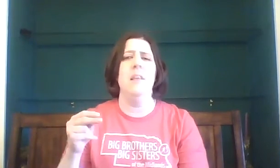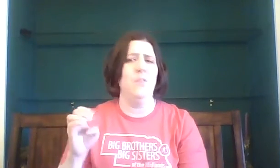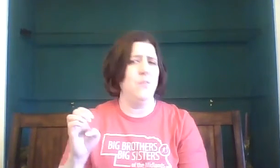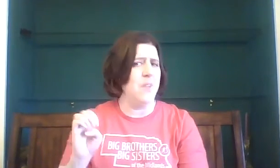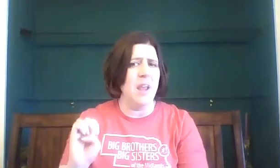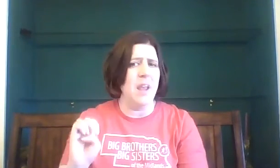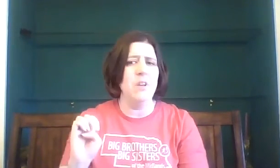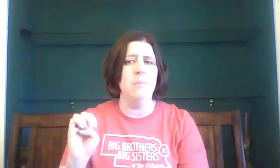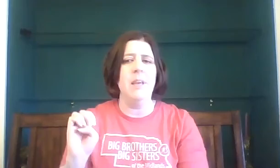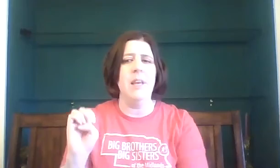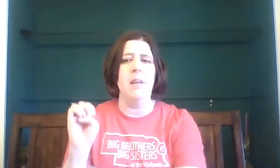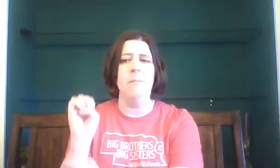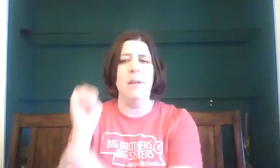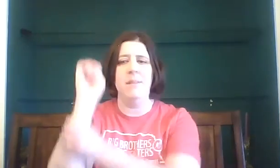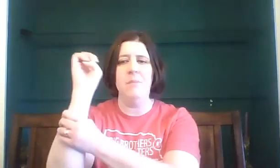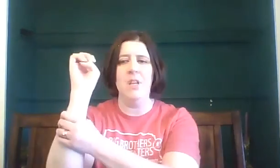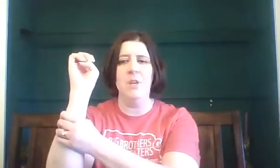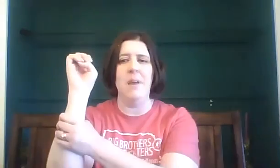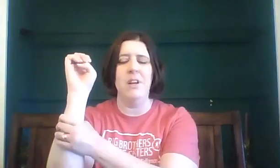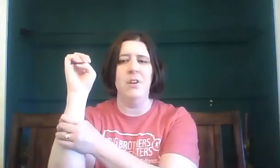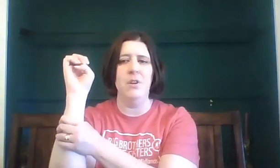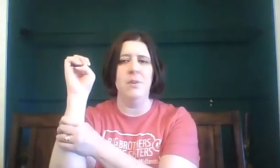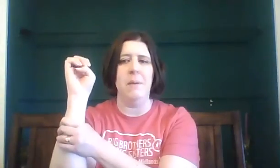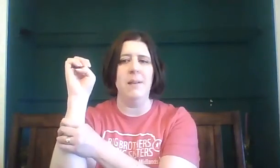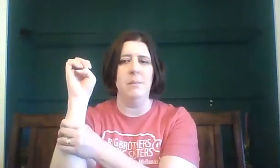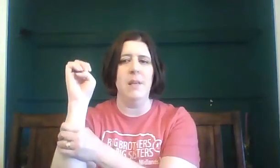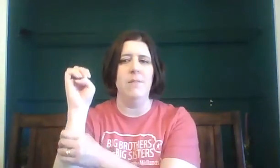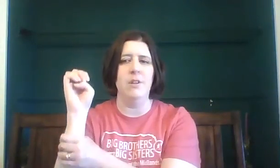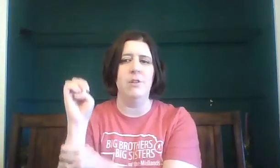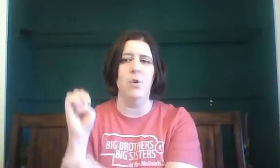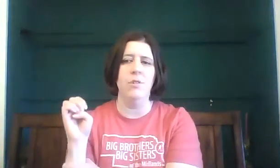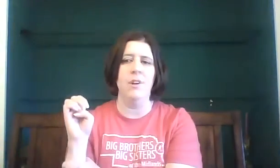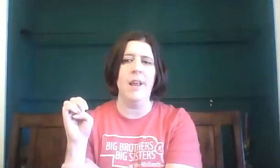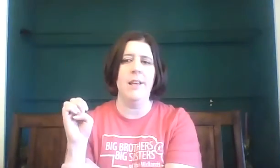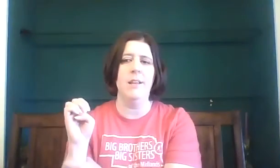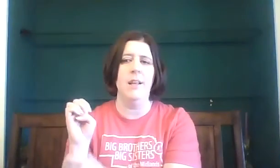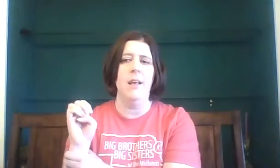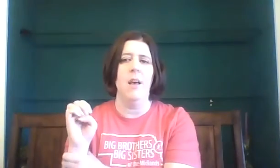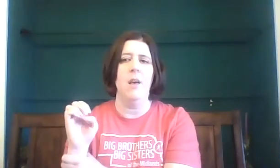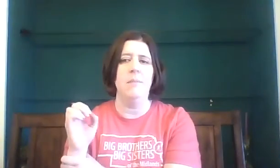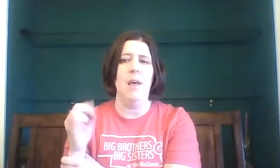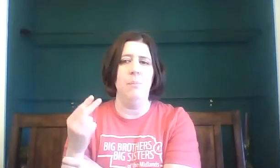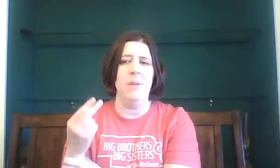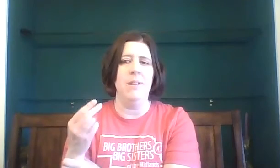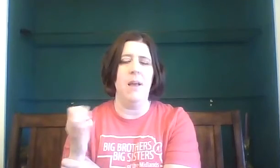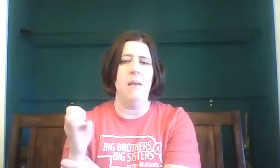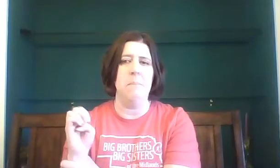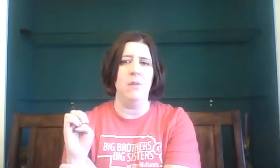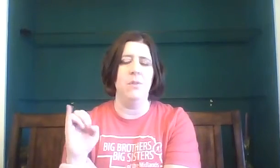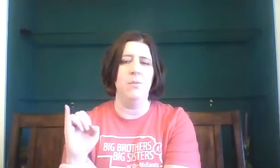that's fine when you're beginning, but something you might want to do is possibly even just hold your hand to help it not bounce when